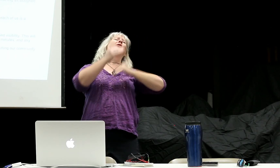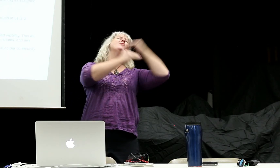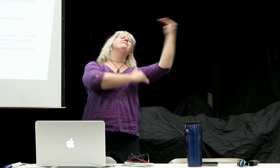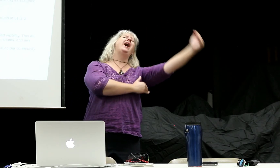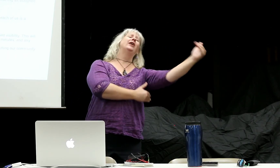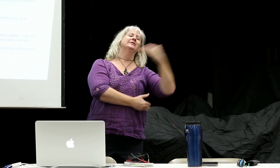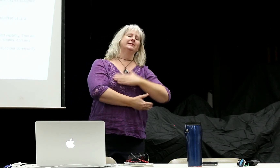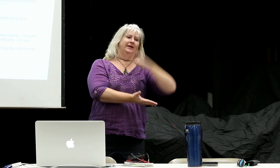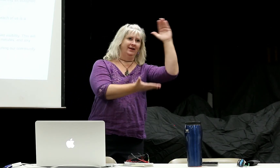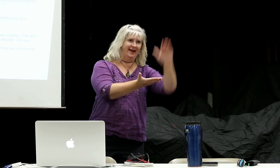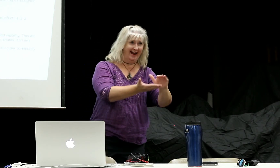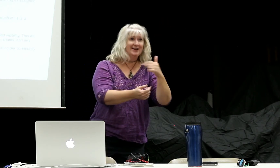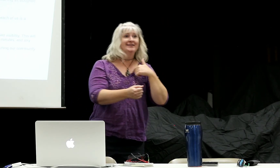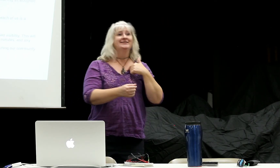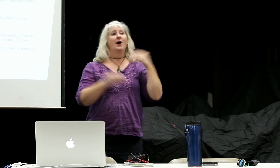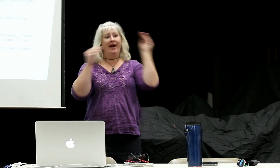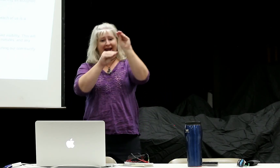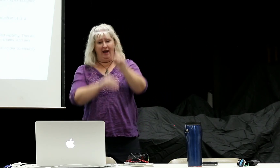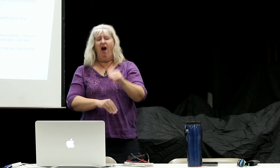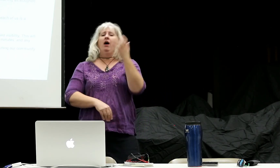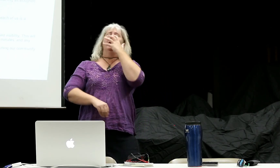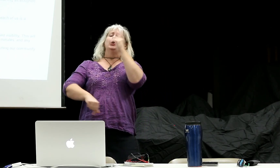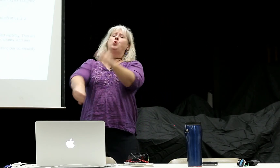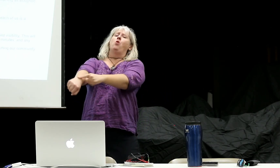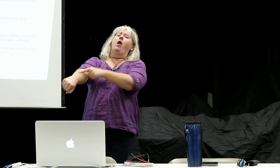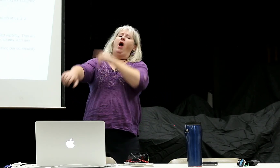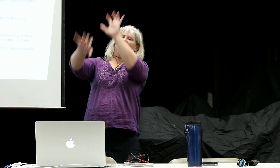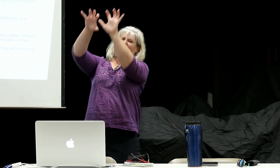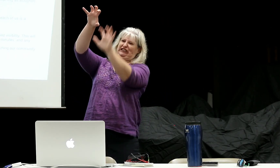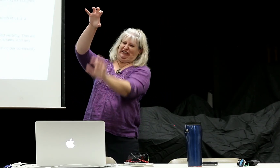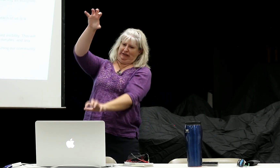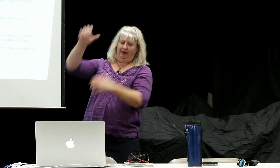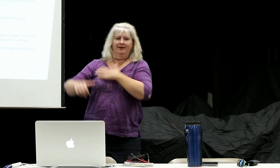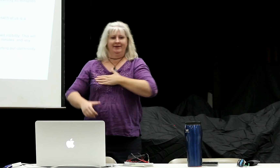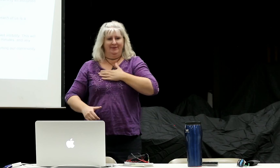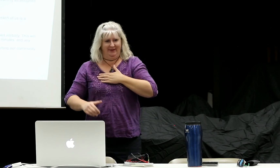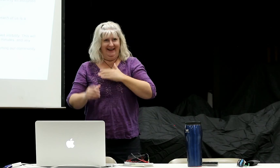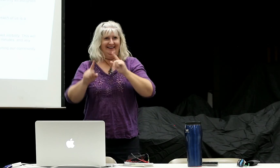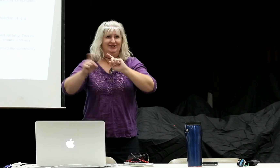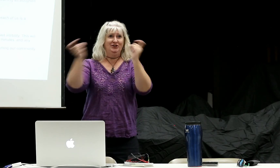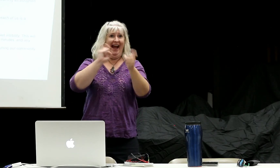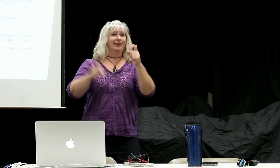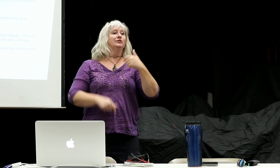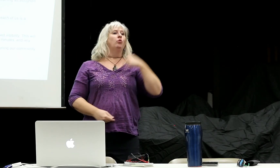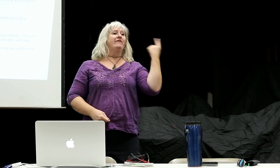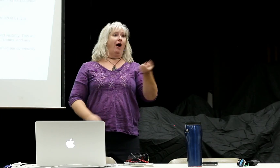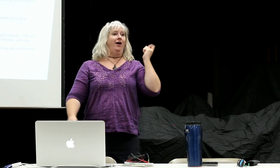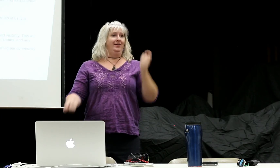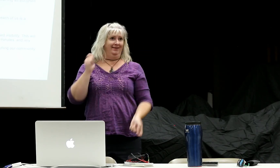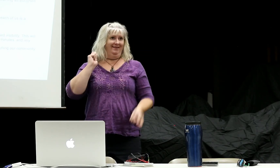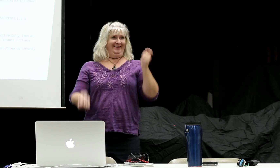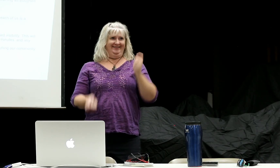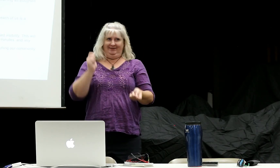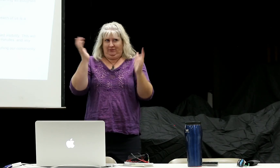come. If we are able to just talk about specific highlights and not have too